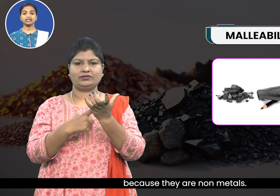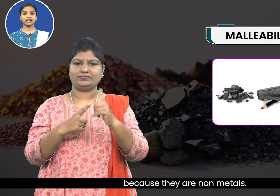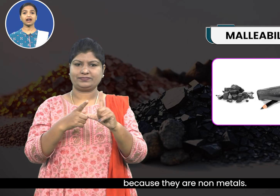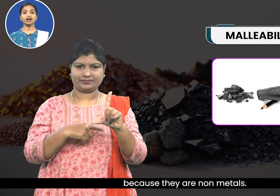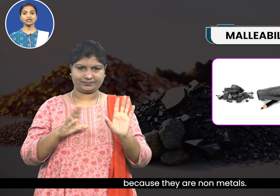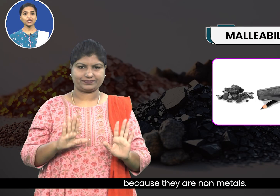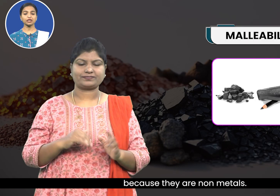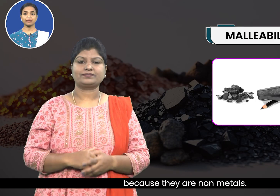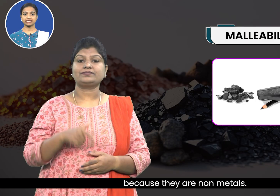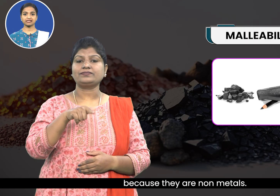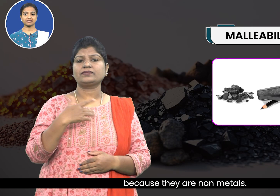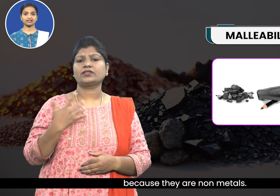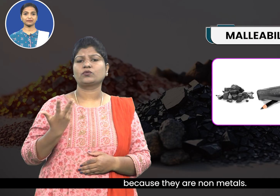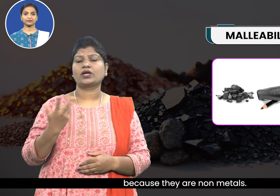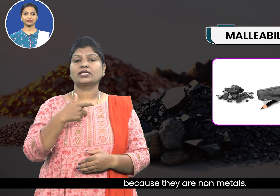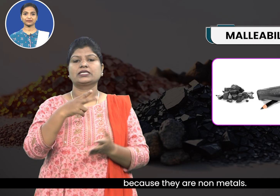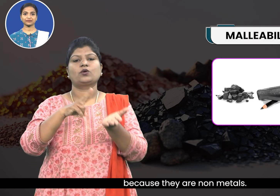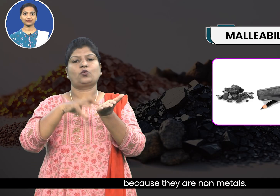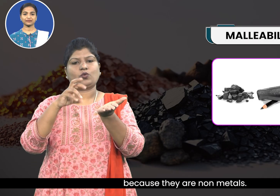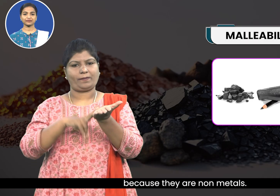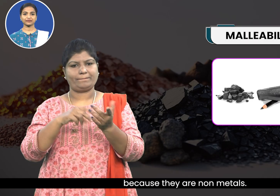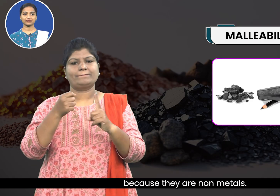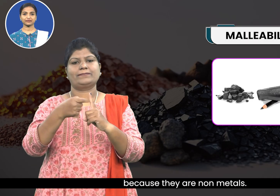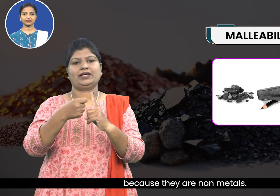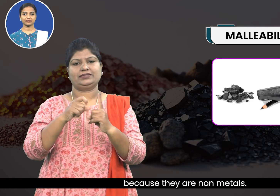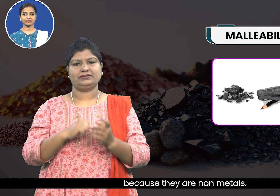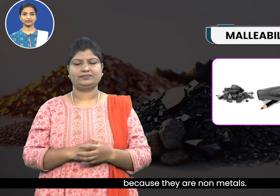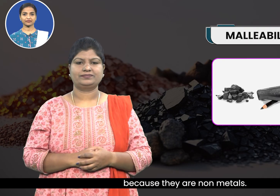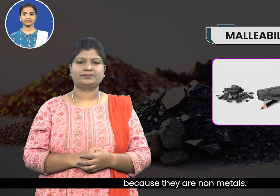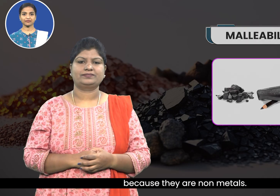because they are non-metals.